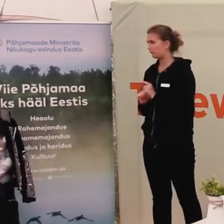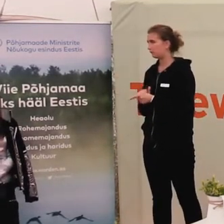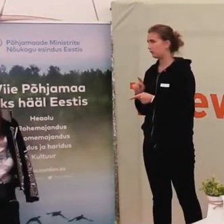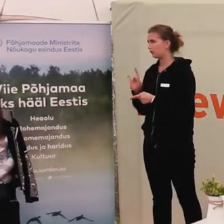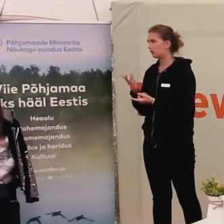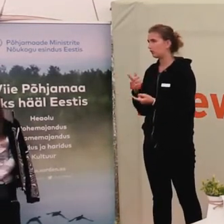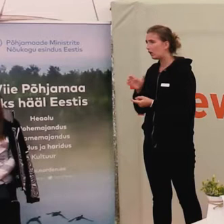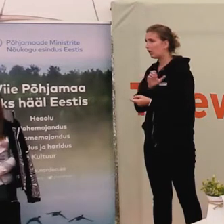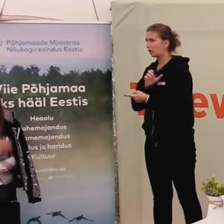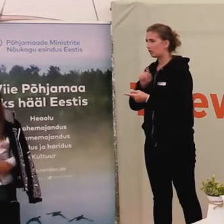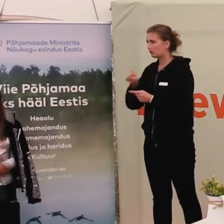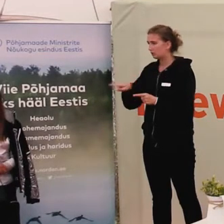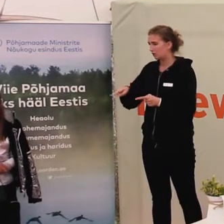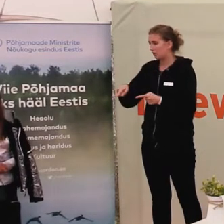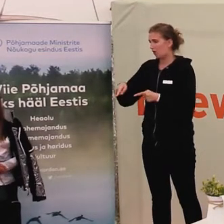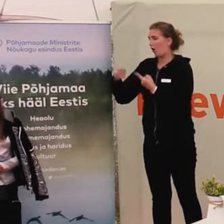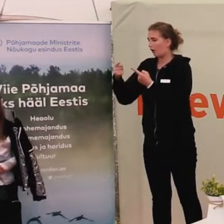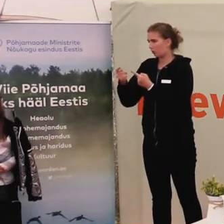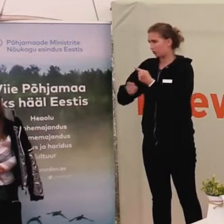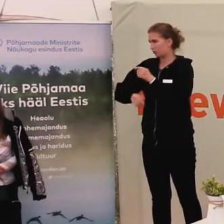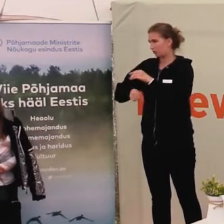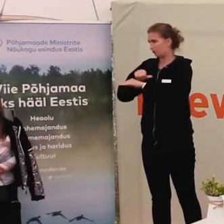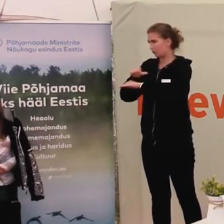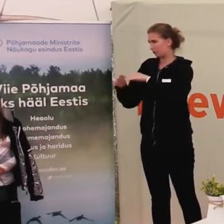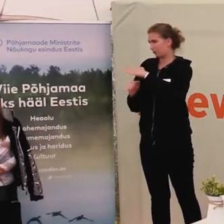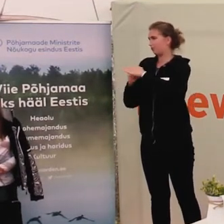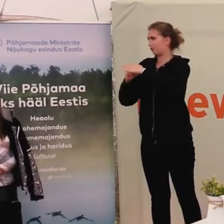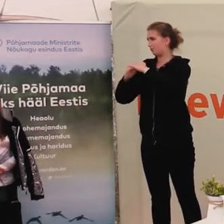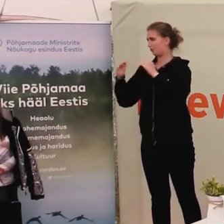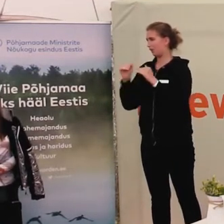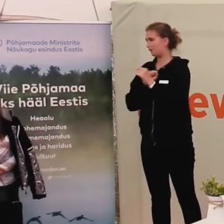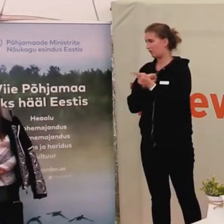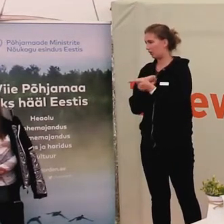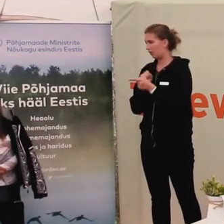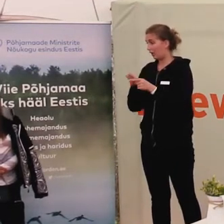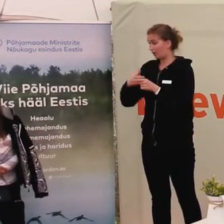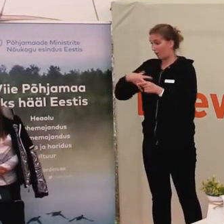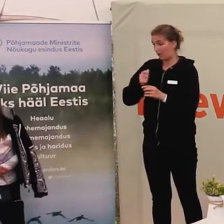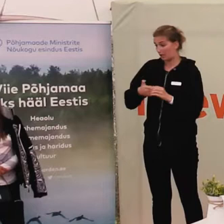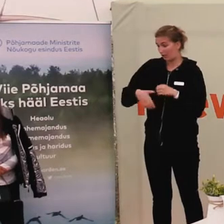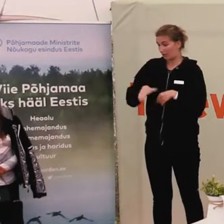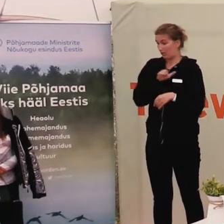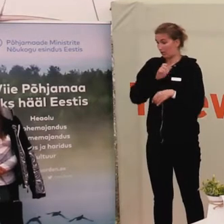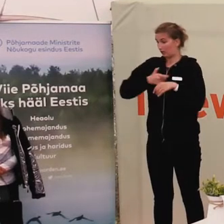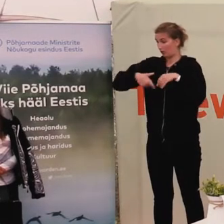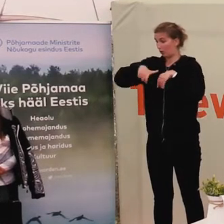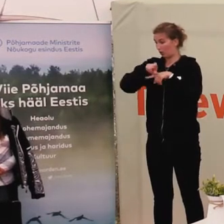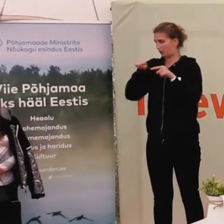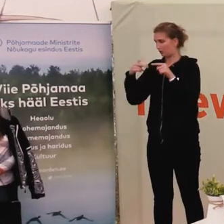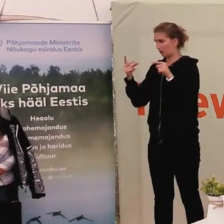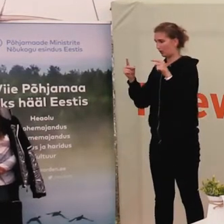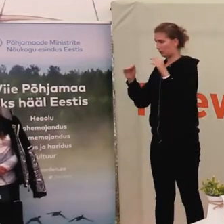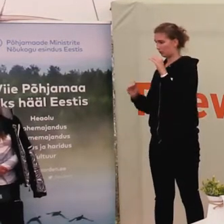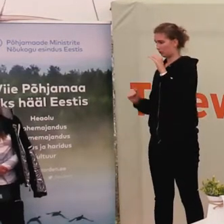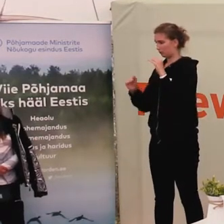least. We don't have to follow the growth path and be more and more rich, because the richer we get, the more everyone else will want. So I